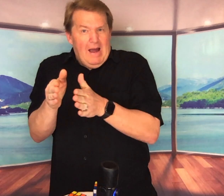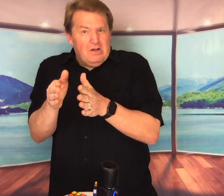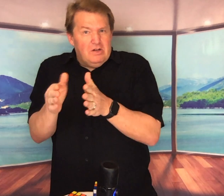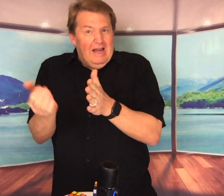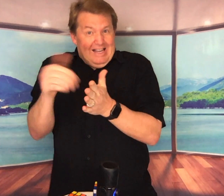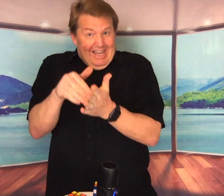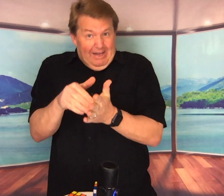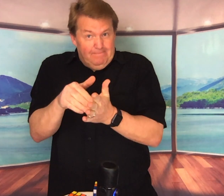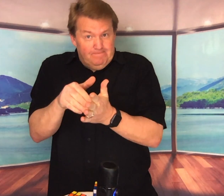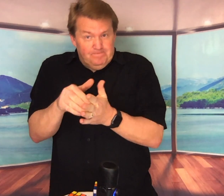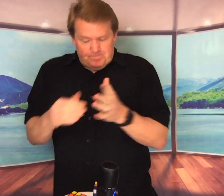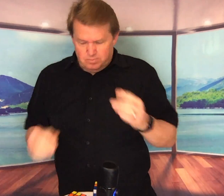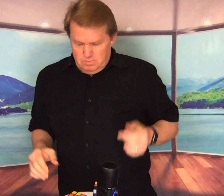pattern again.